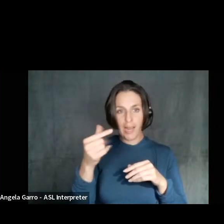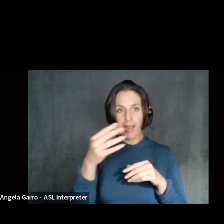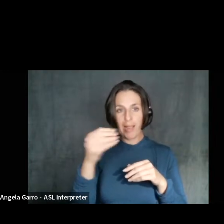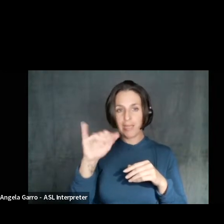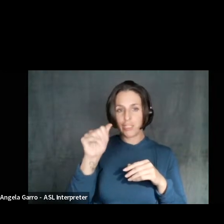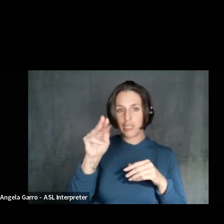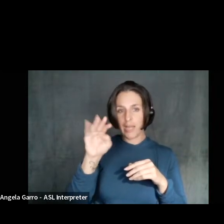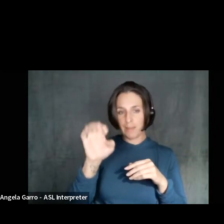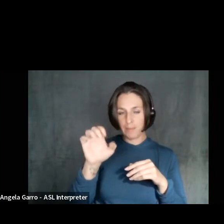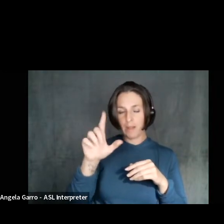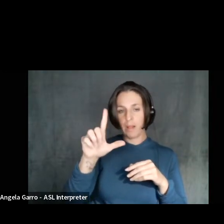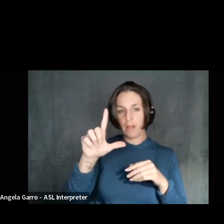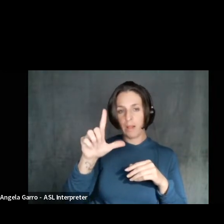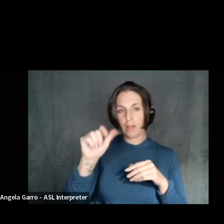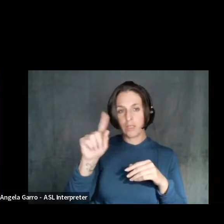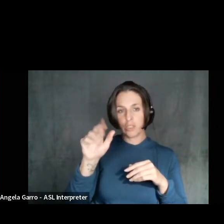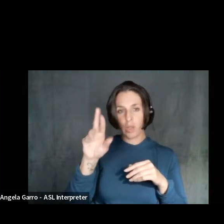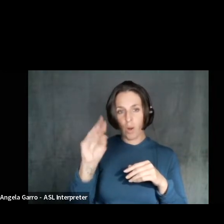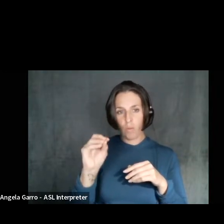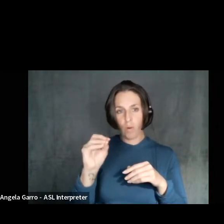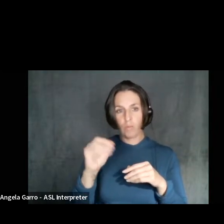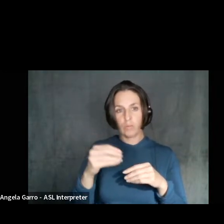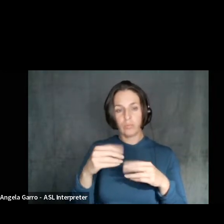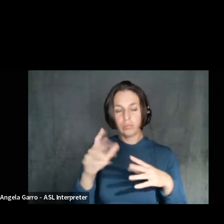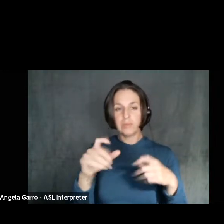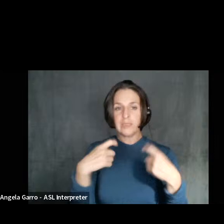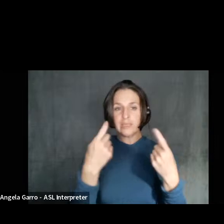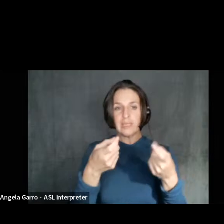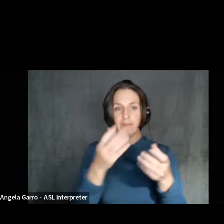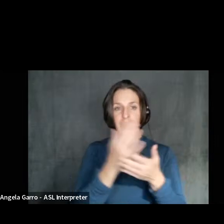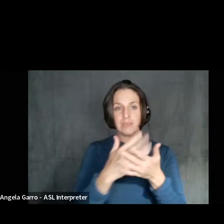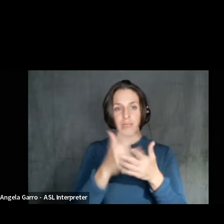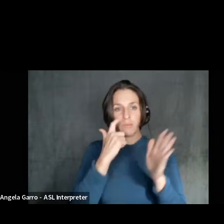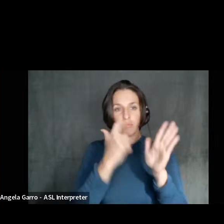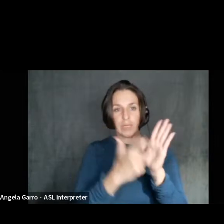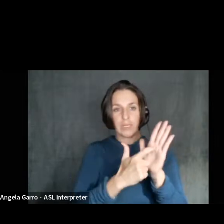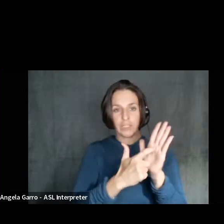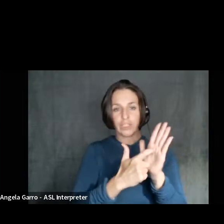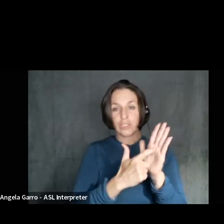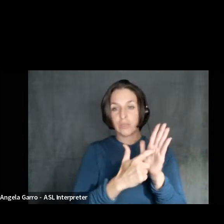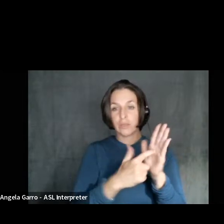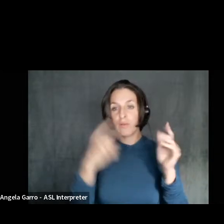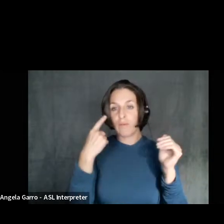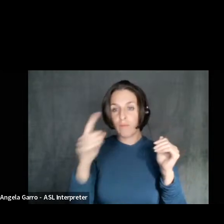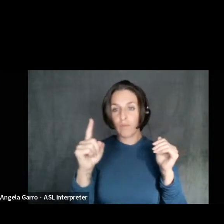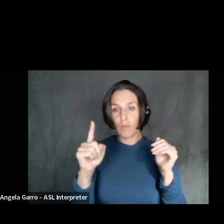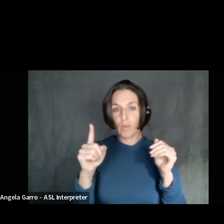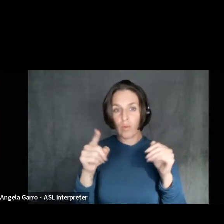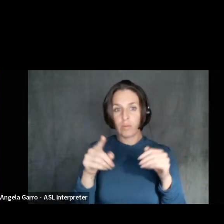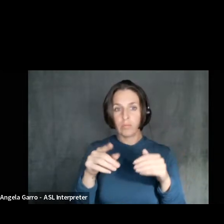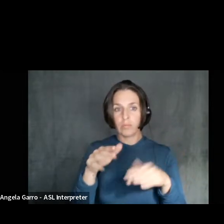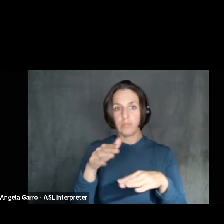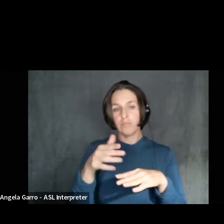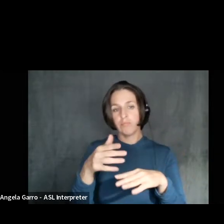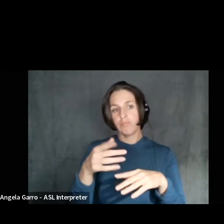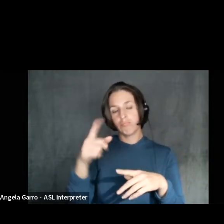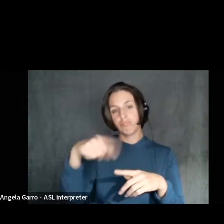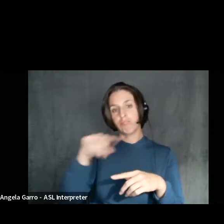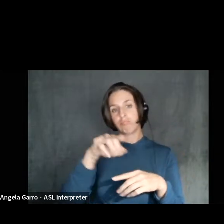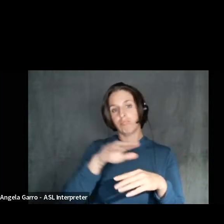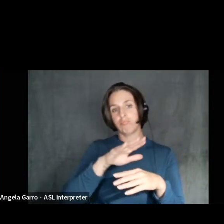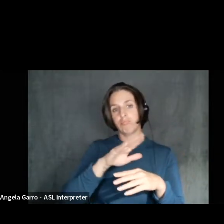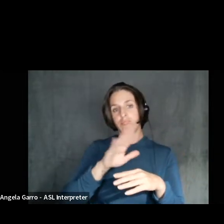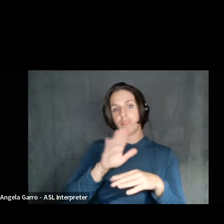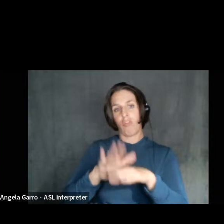given some recognition for being on the City of Millbrae. It